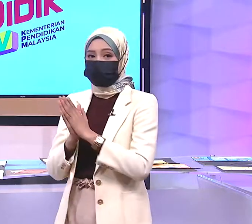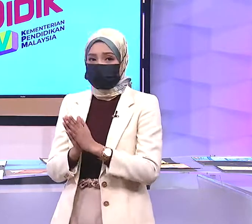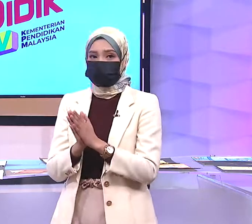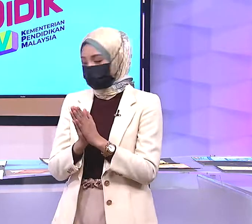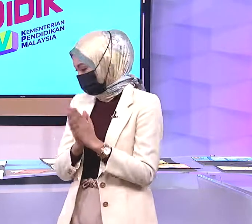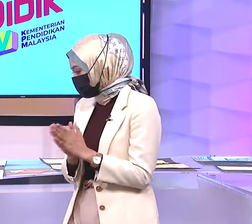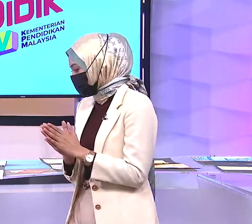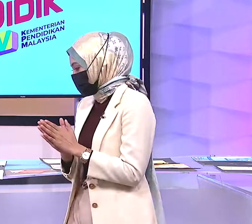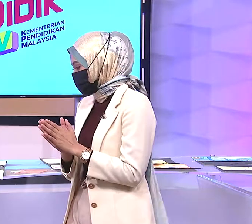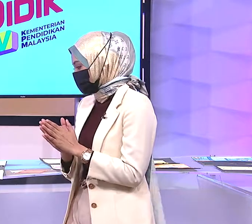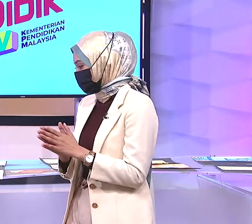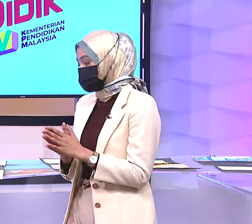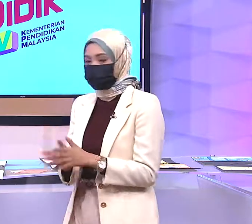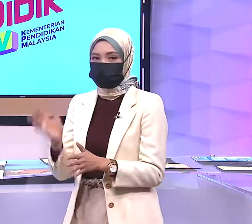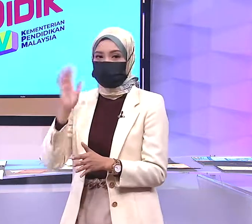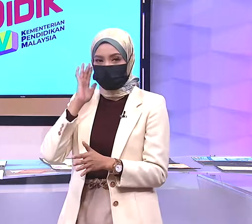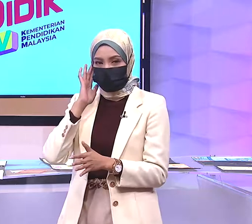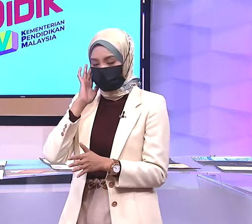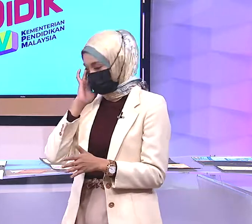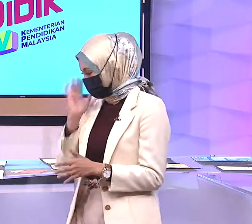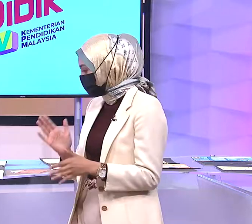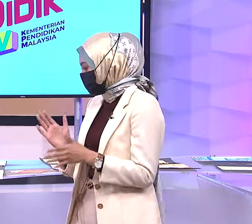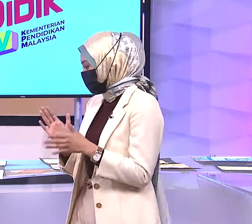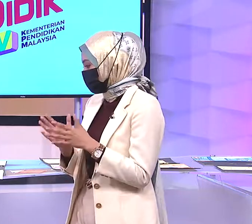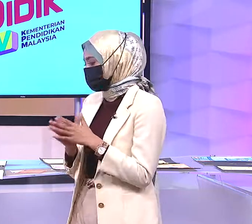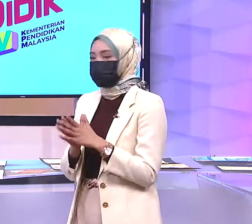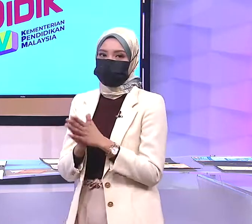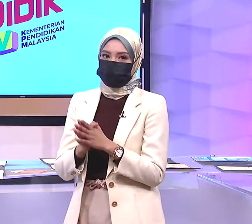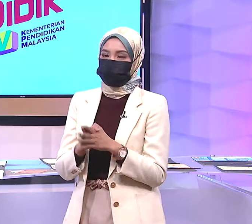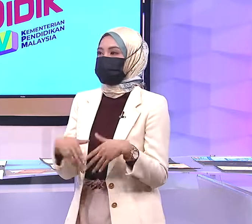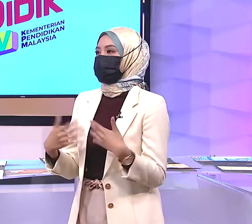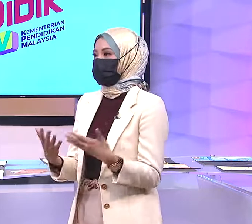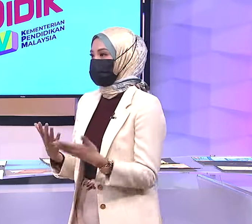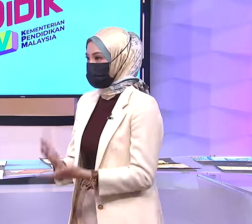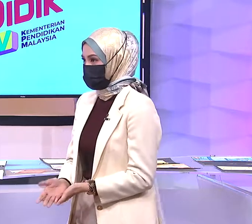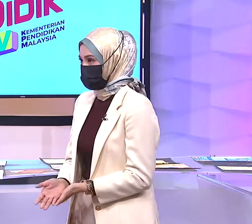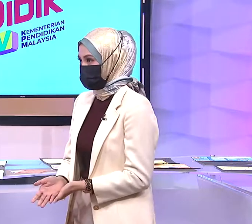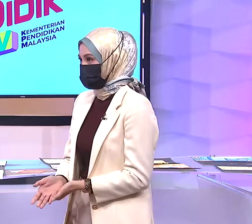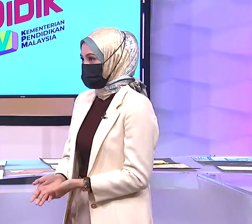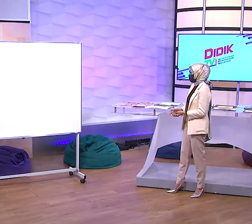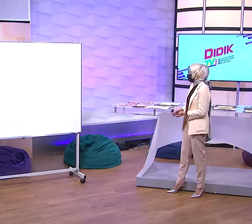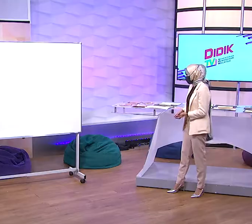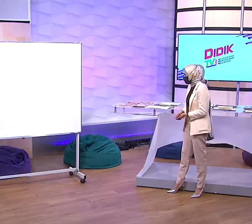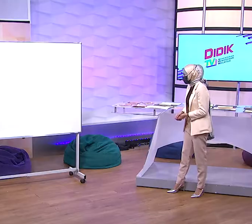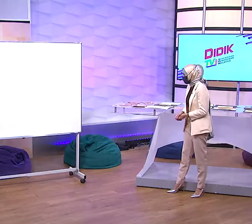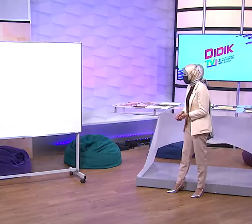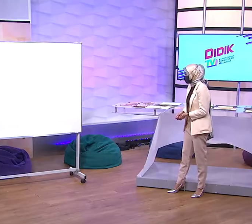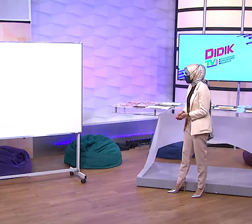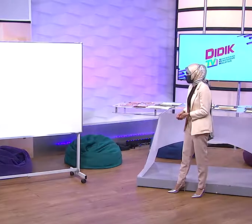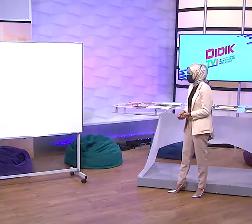needs students, especially hearing impaired students, will need to do the lip reading. Is it correct, Very true, Teacher Shamila?